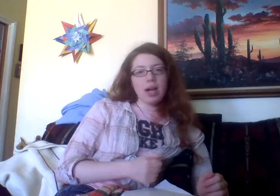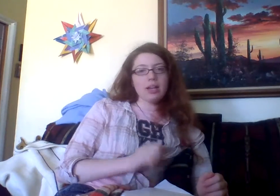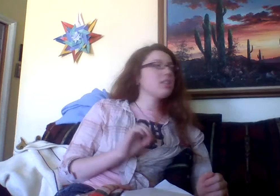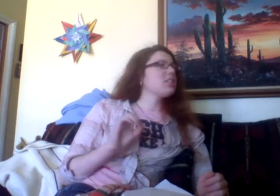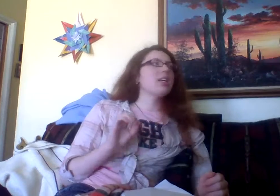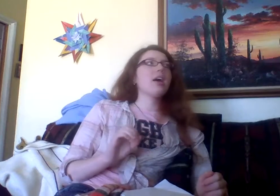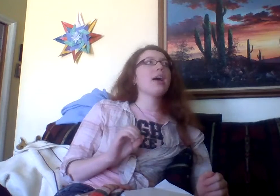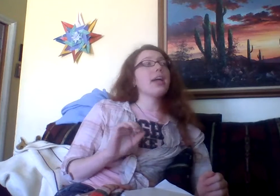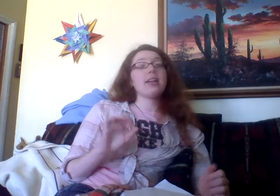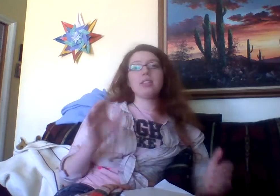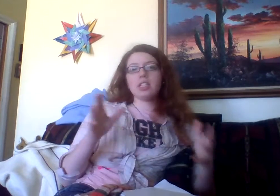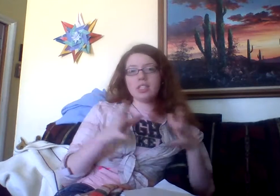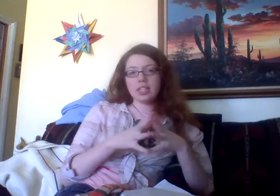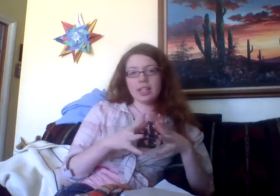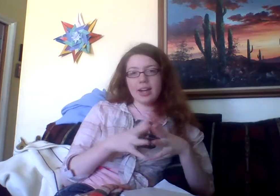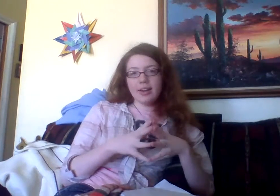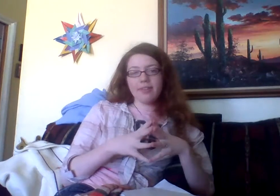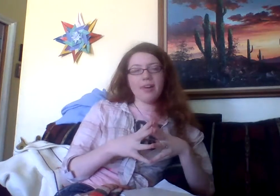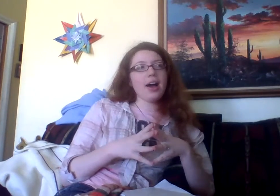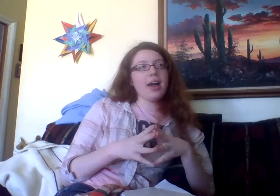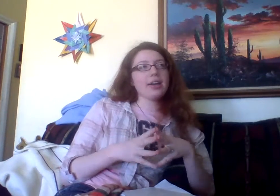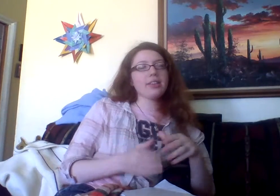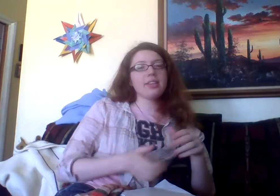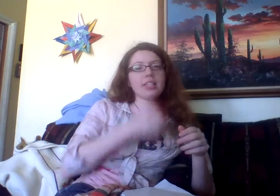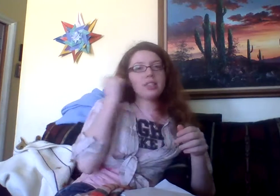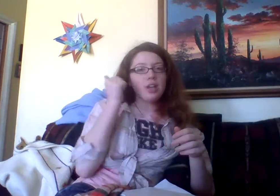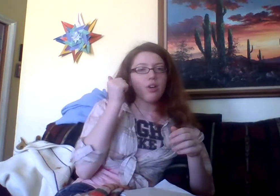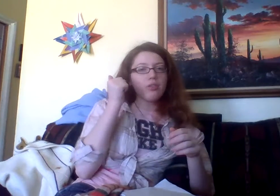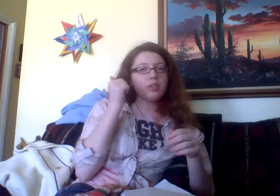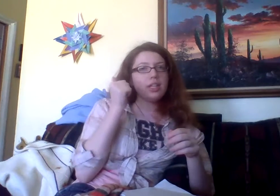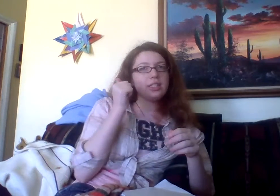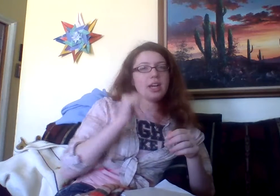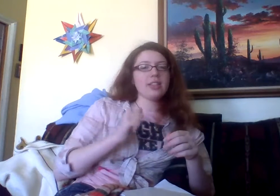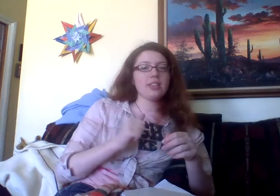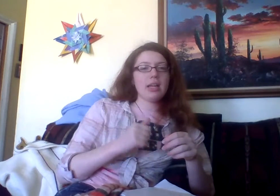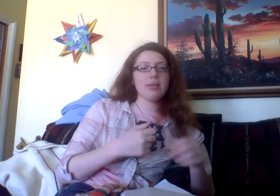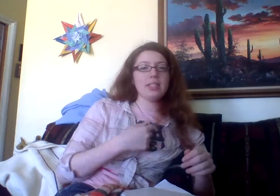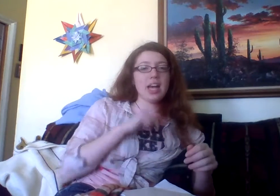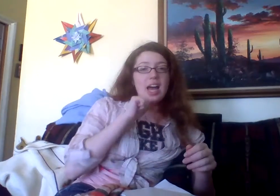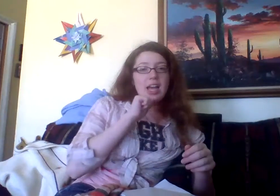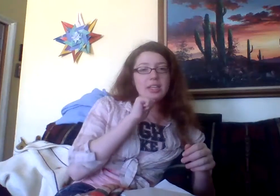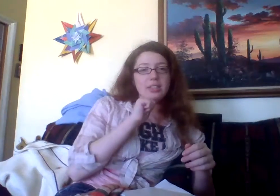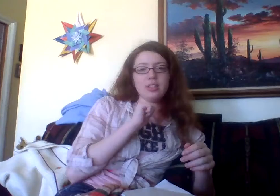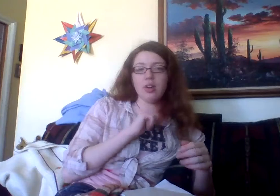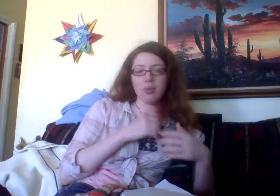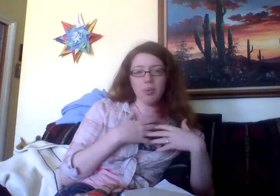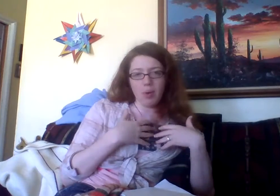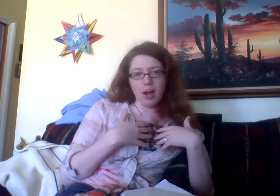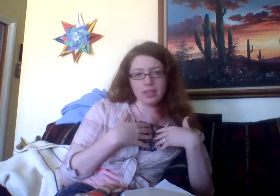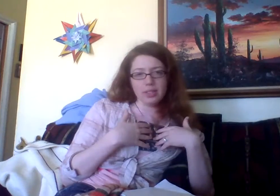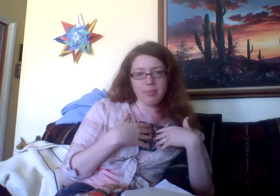but just to clarify, this don't is not the same as I don't want